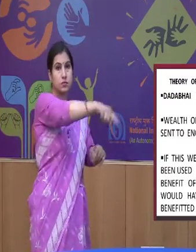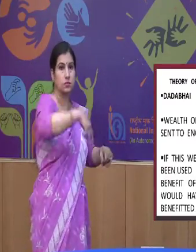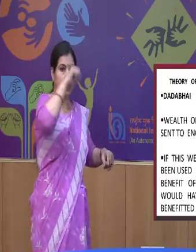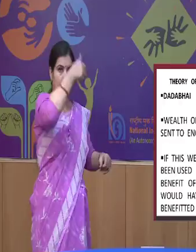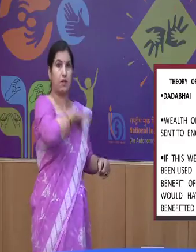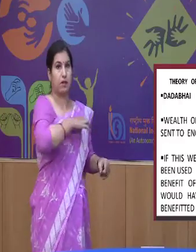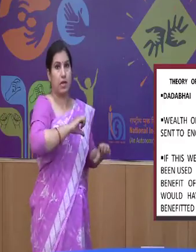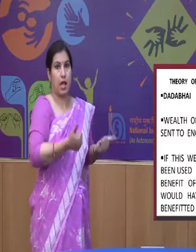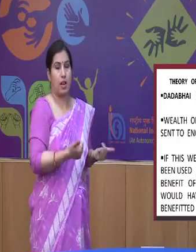the Indians.